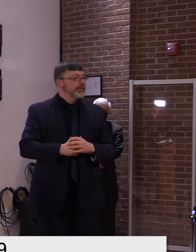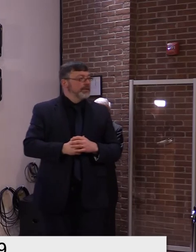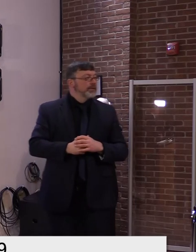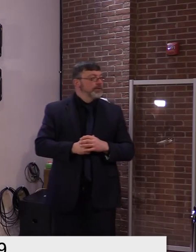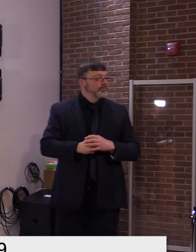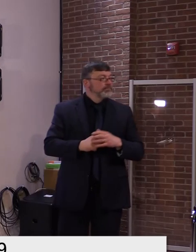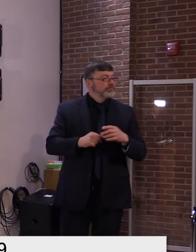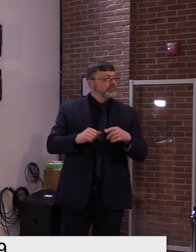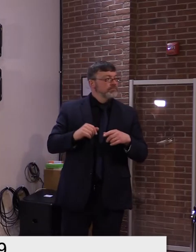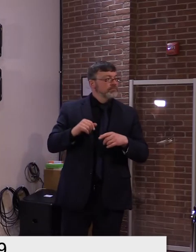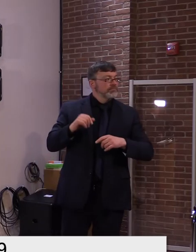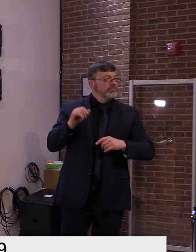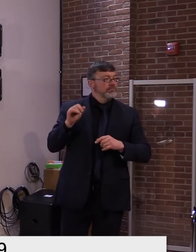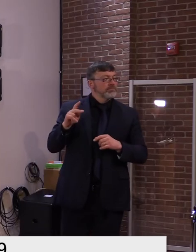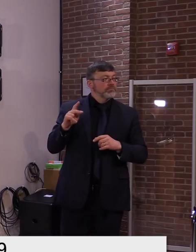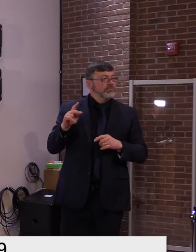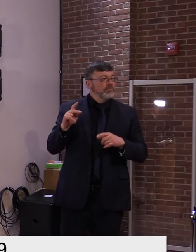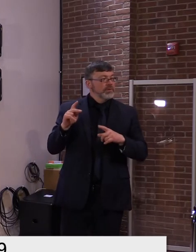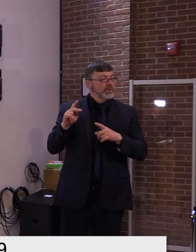Times Argus.